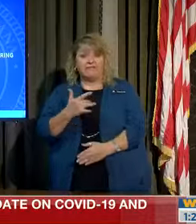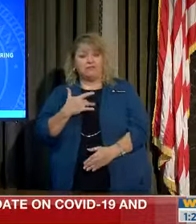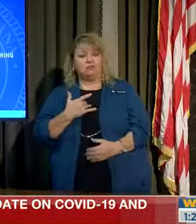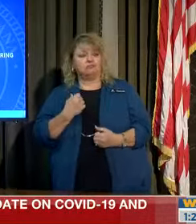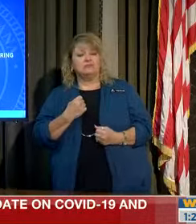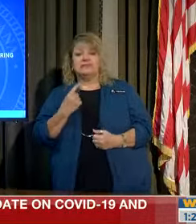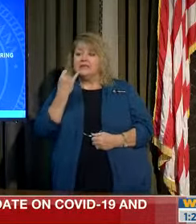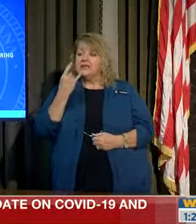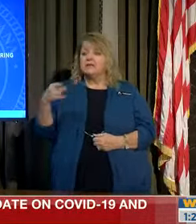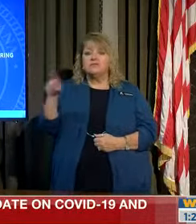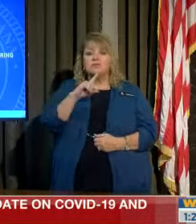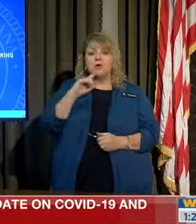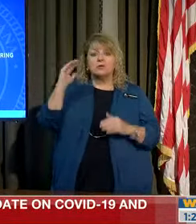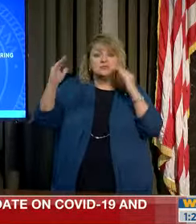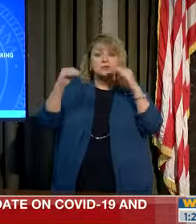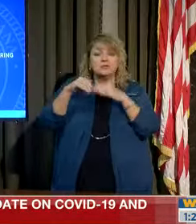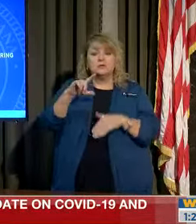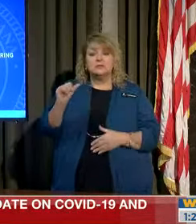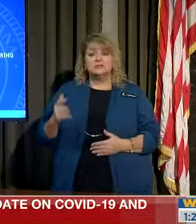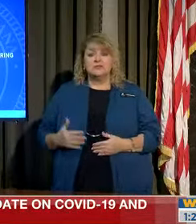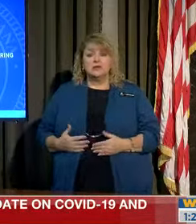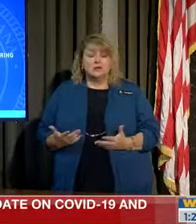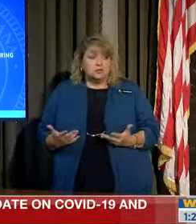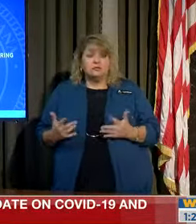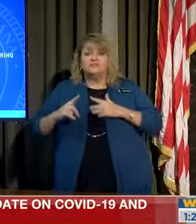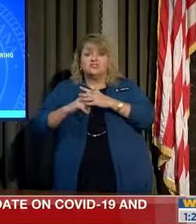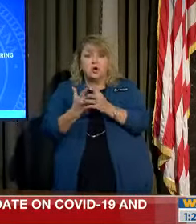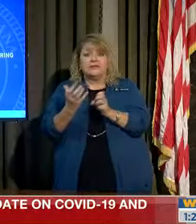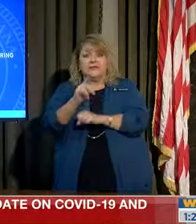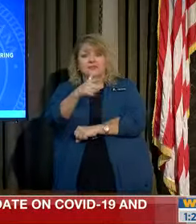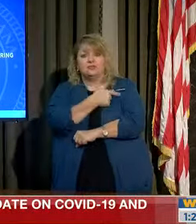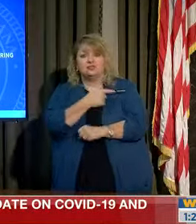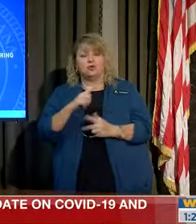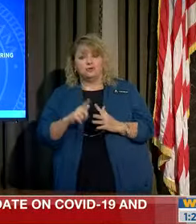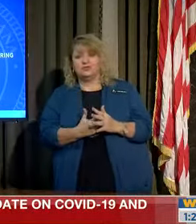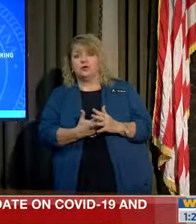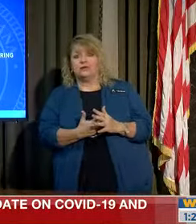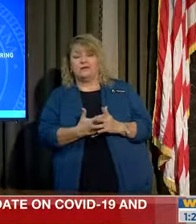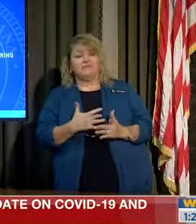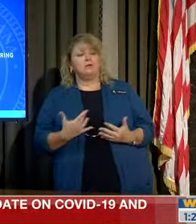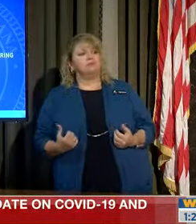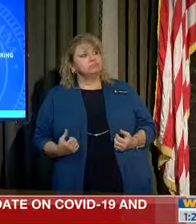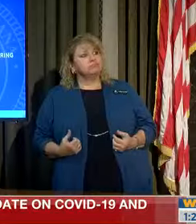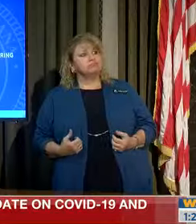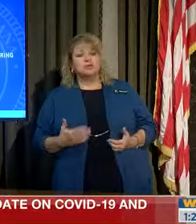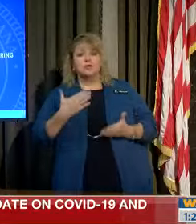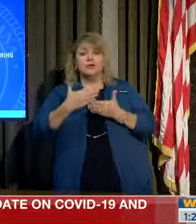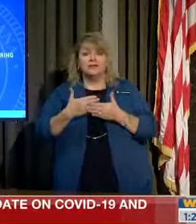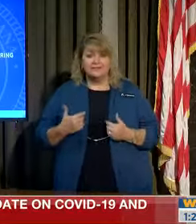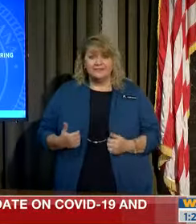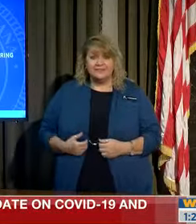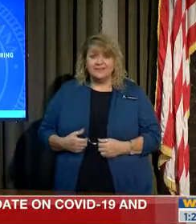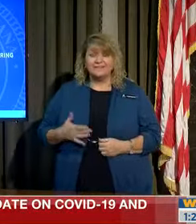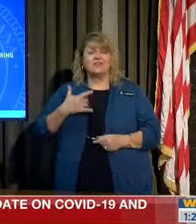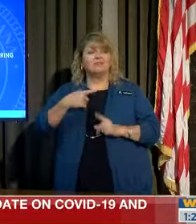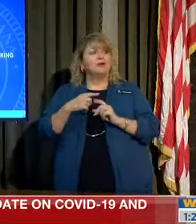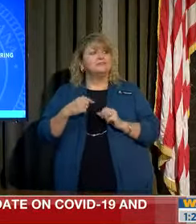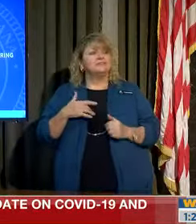Louisiana right now, odds are that you've at least gotten a shot. That's encouraging. If you are not yet